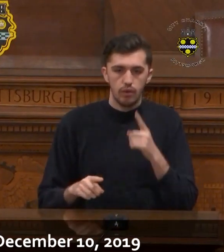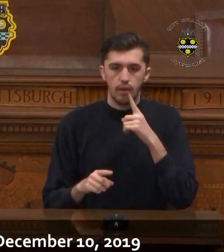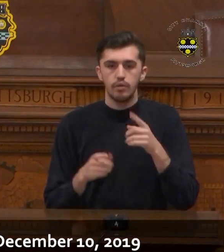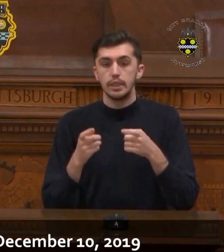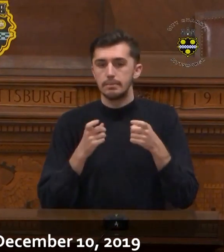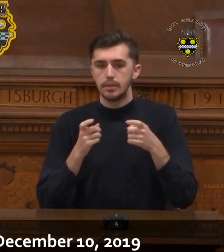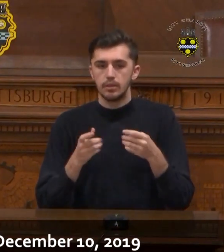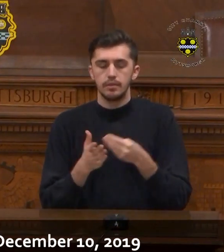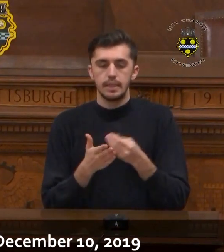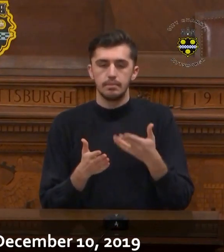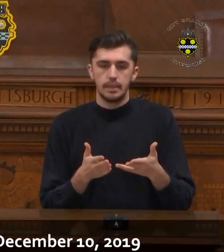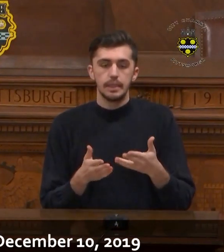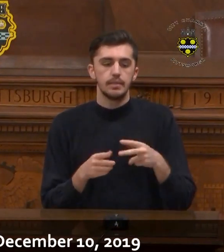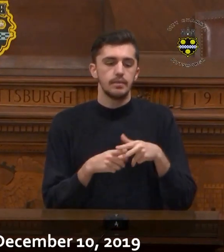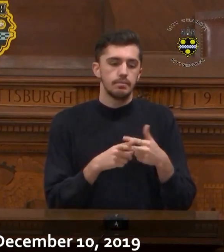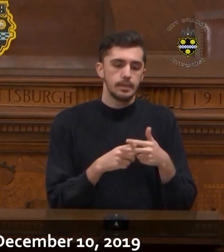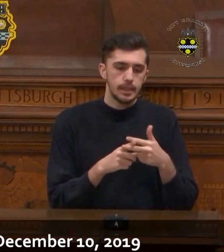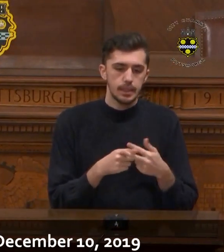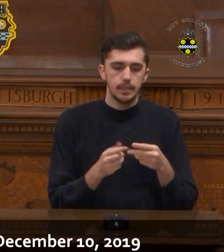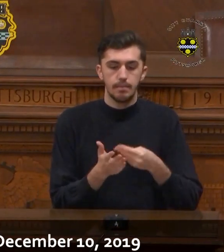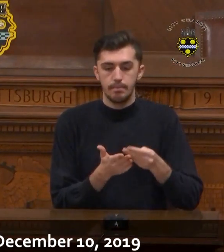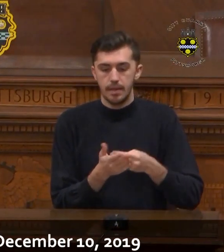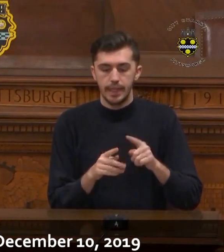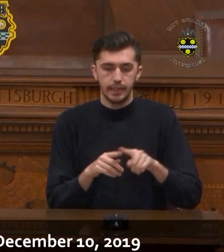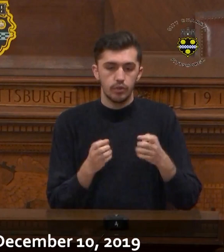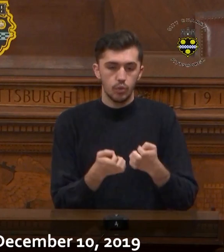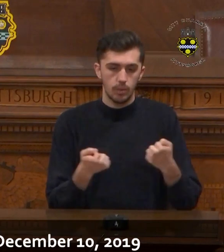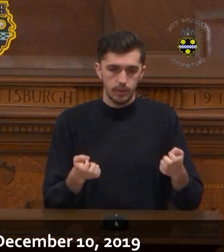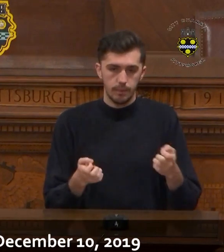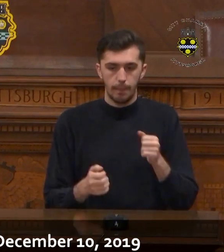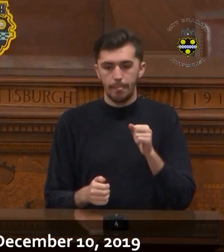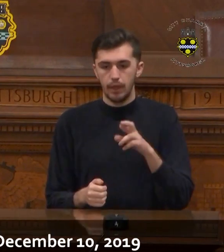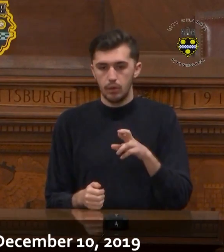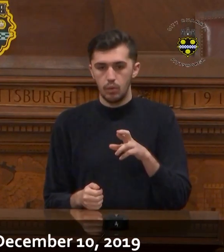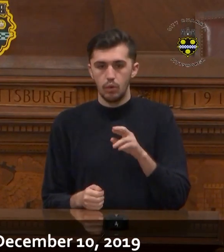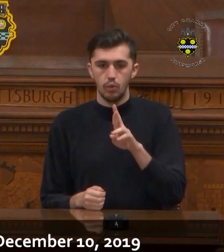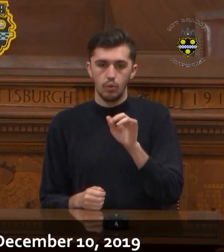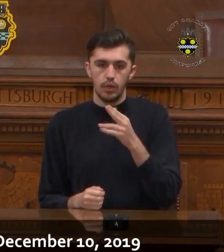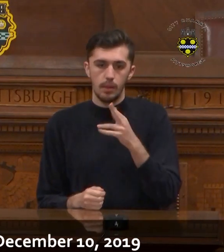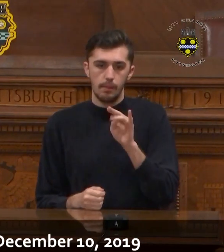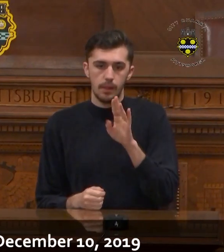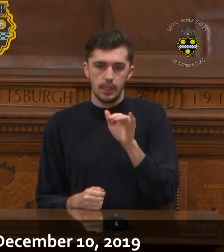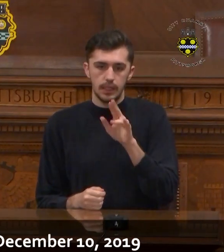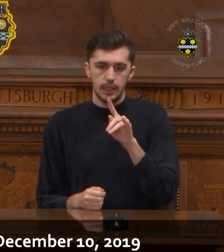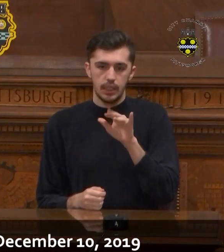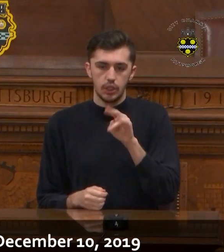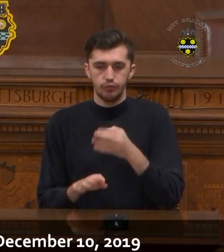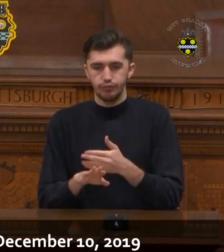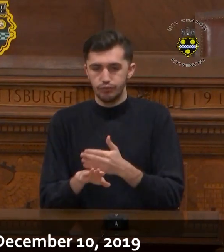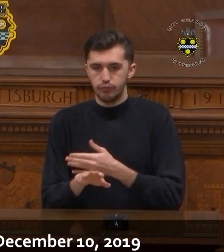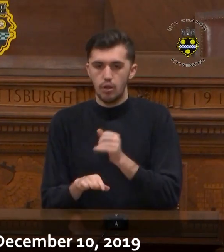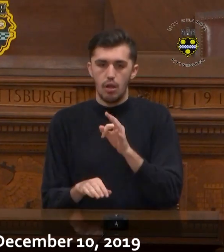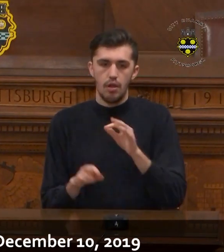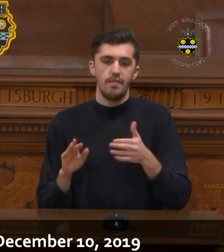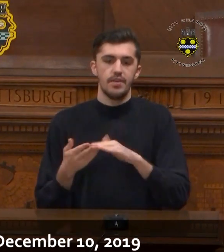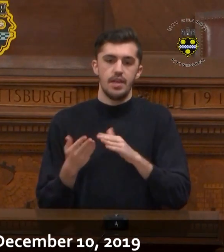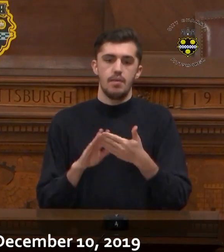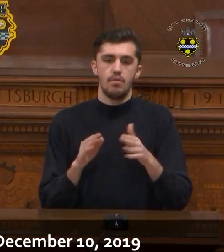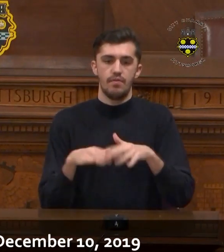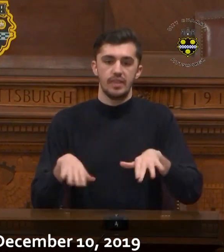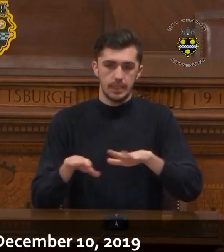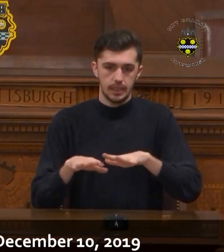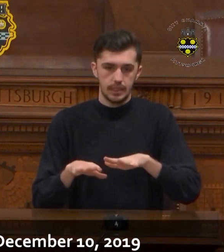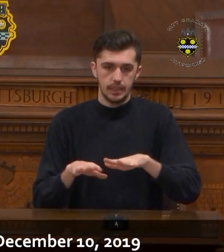expenses, maintenance, purchase of equipment, and or rehabilitation of neighborhood facilities on behalf